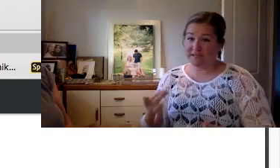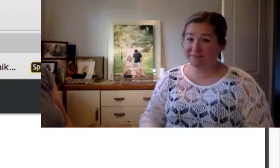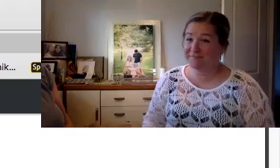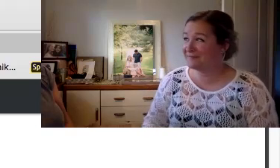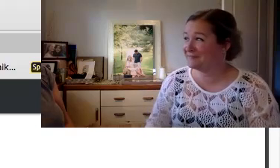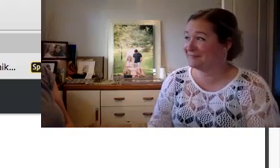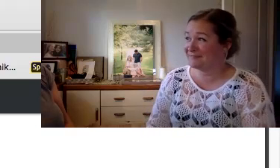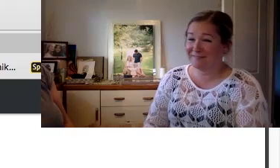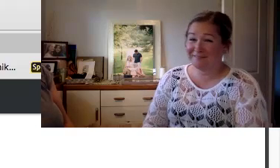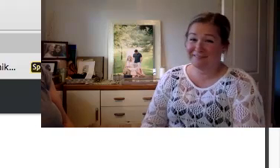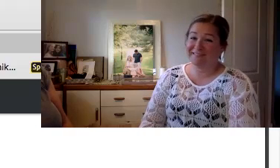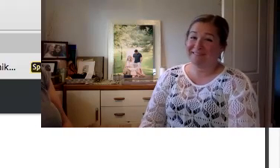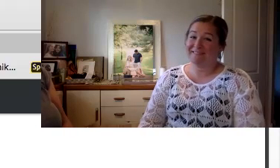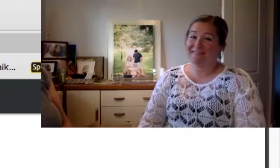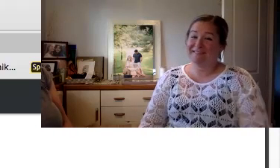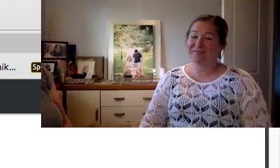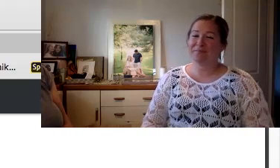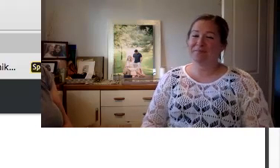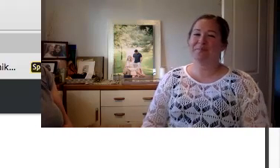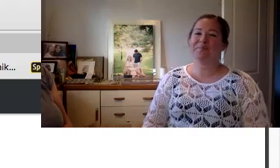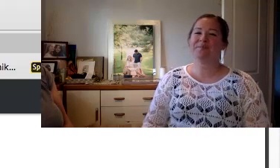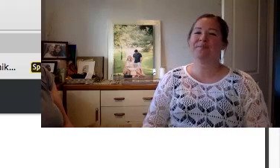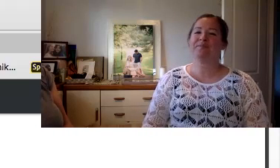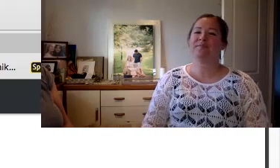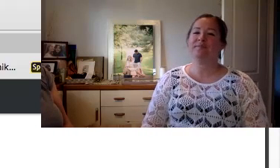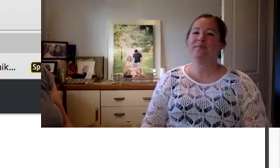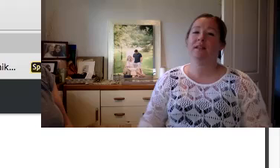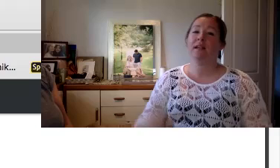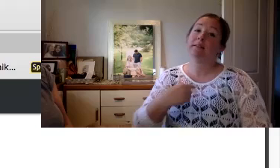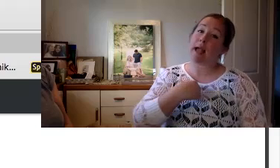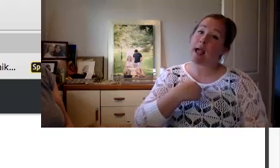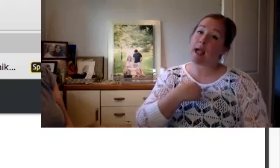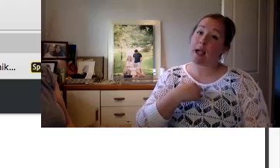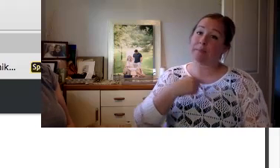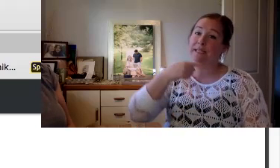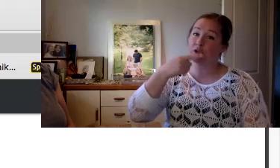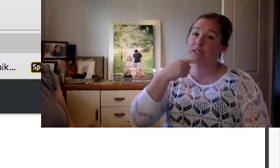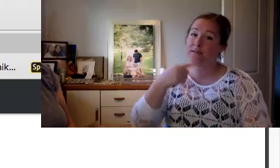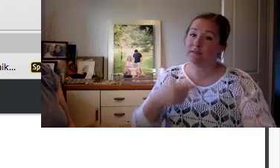see that. Interesting fun fact. I just wanted to share that with you.